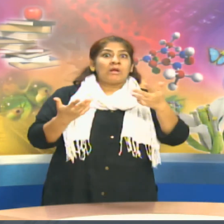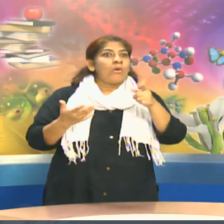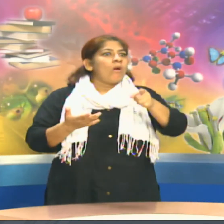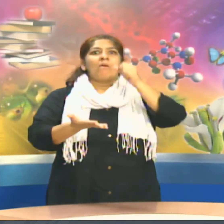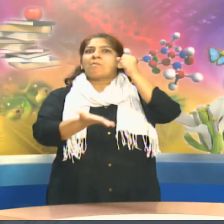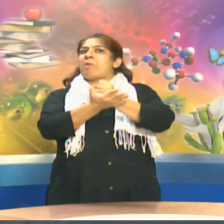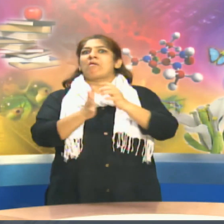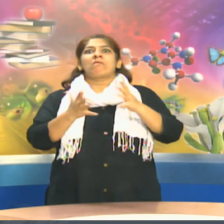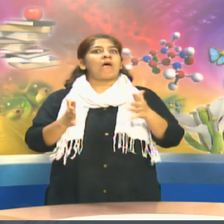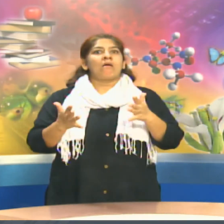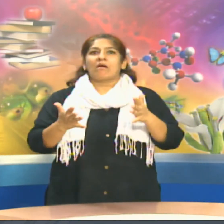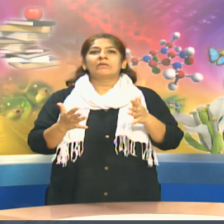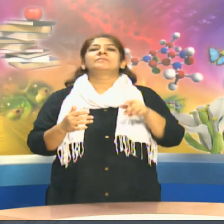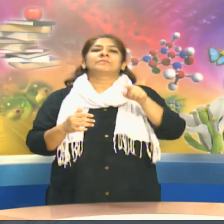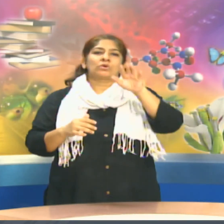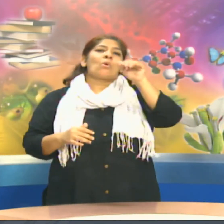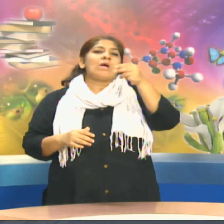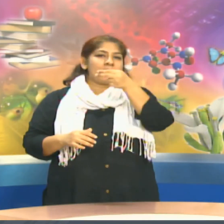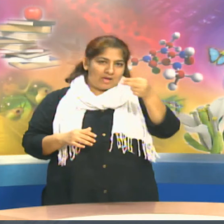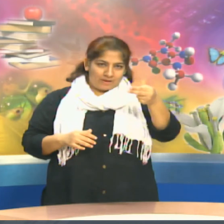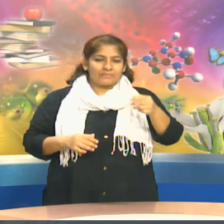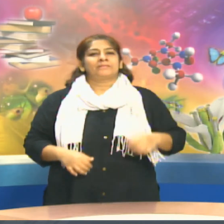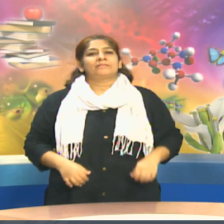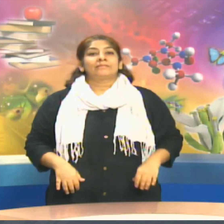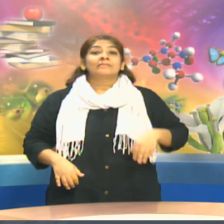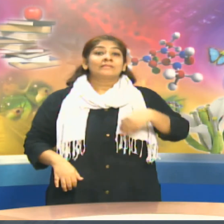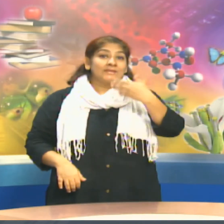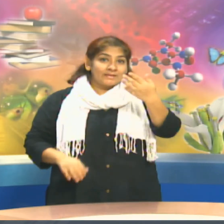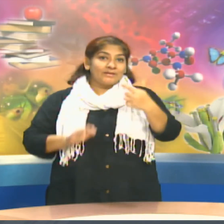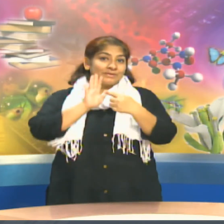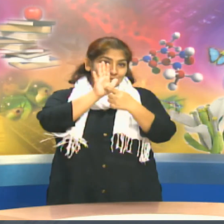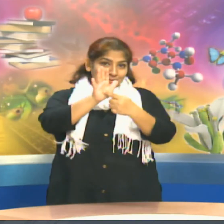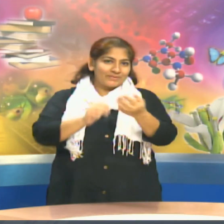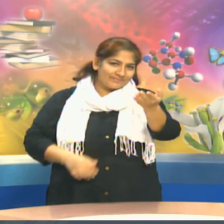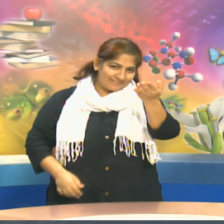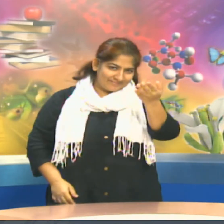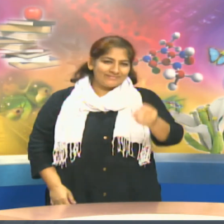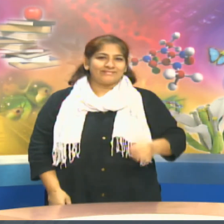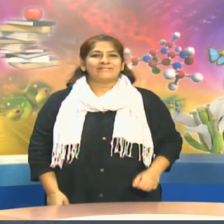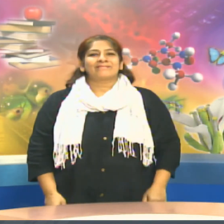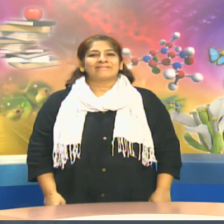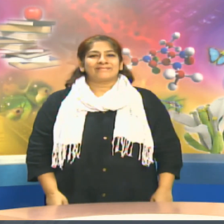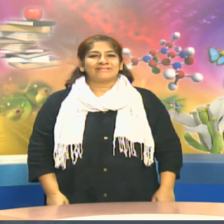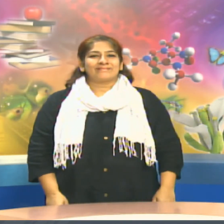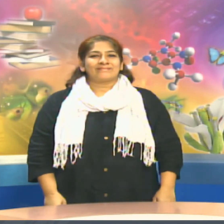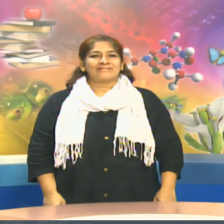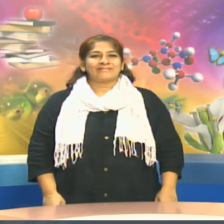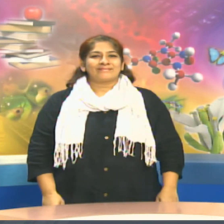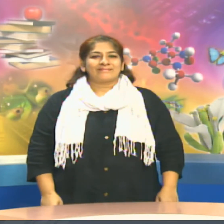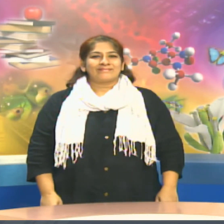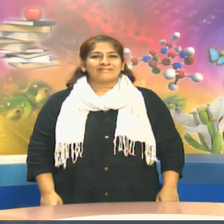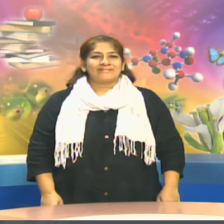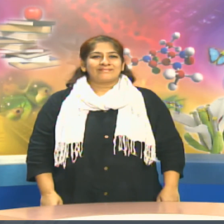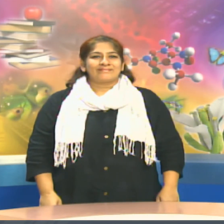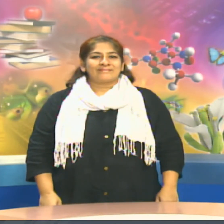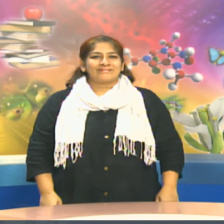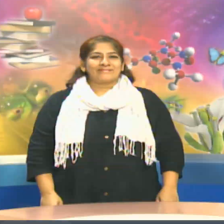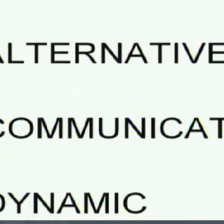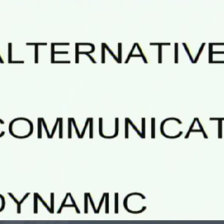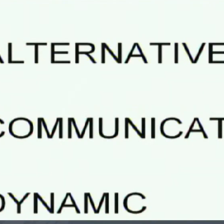not sure about. So, we are not aware about what is the outcome. So, that is known as uncertainty. Now, let us have a look at